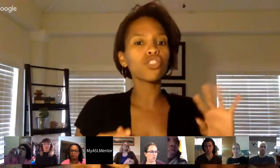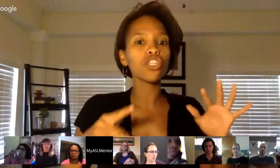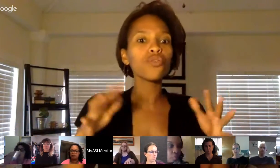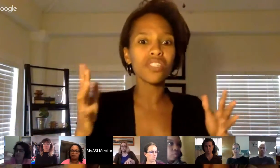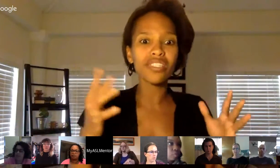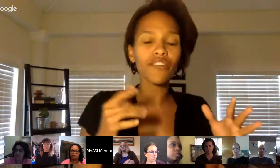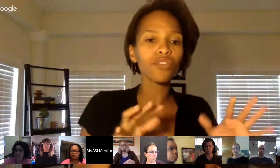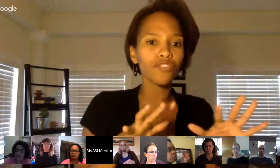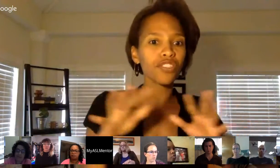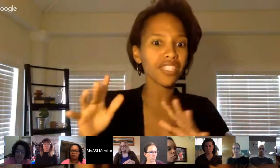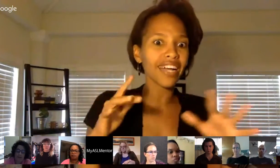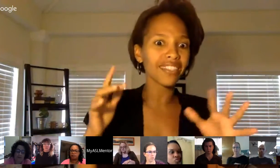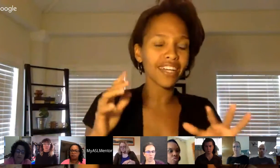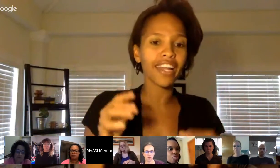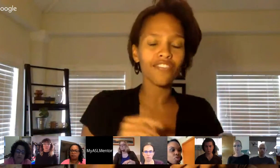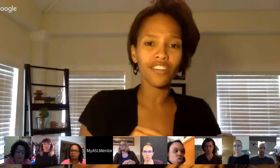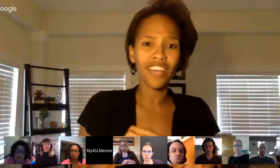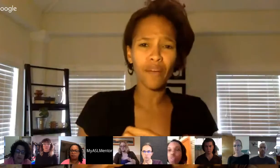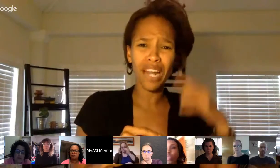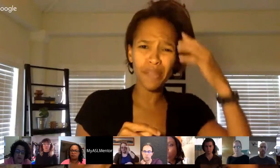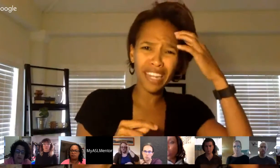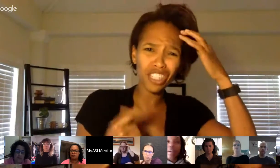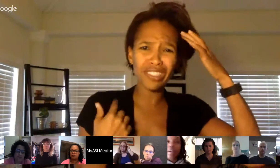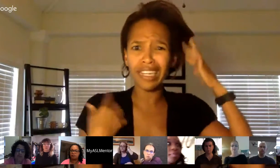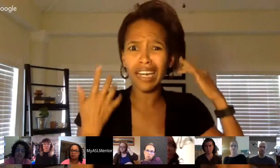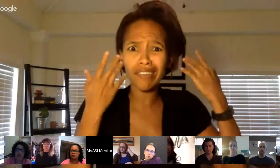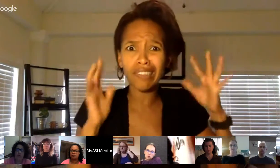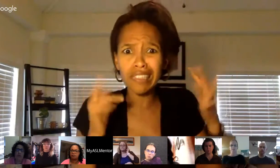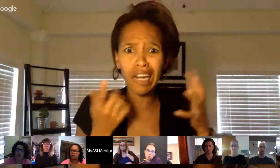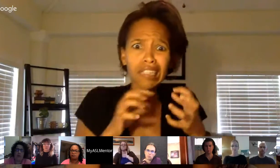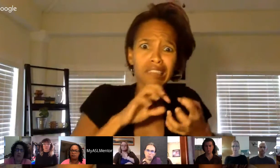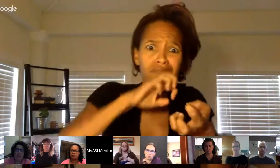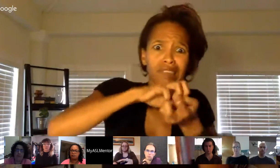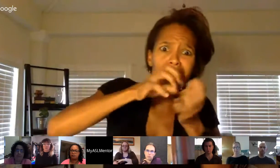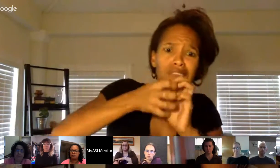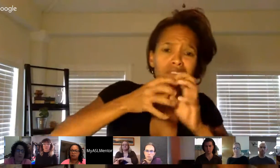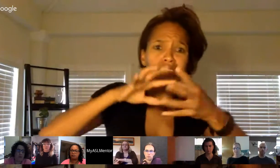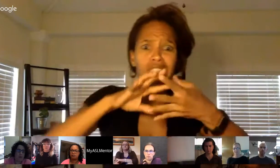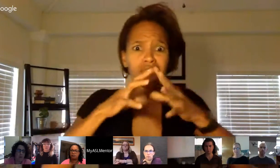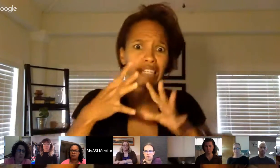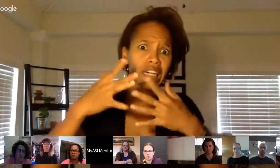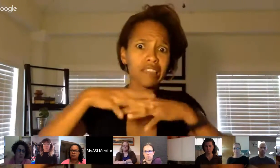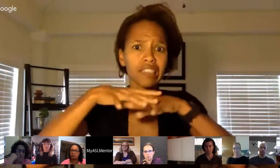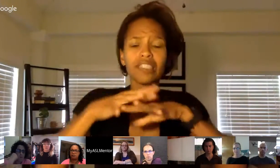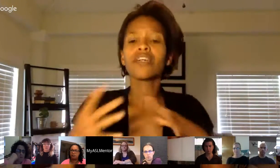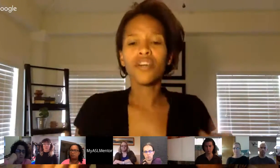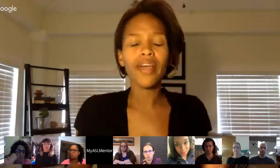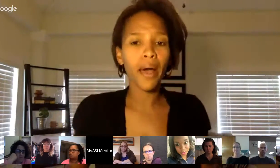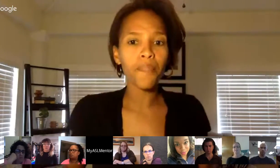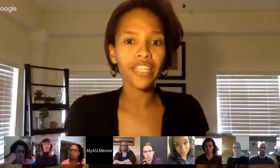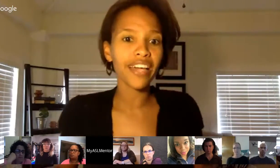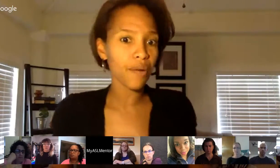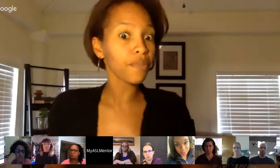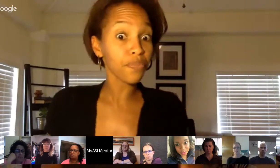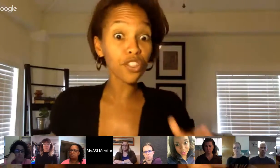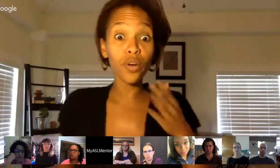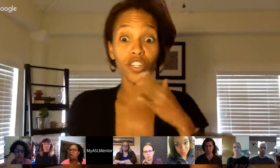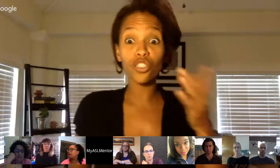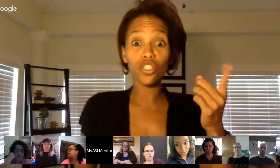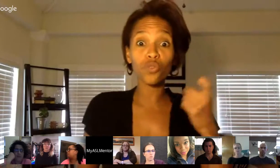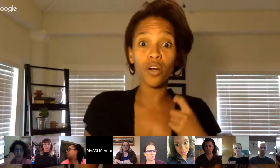So she uses several different signs to kind of convey that. But at the beginning, she's like, I don't know the sign. It's like this, or this, or that, or this. Yeah, that's that